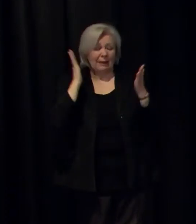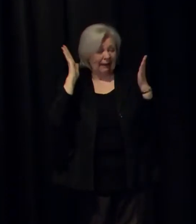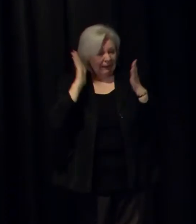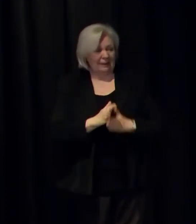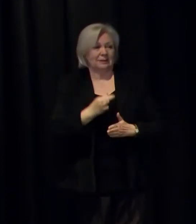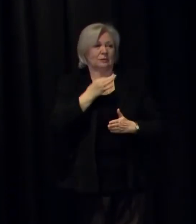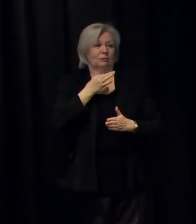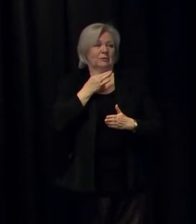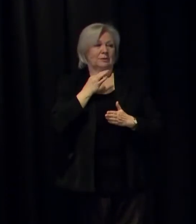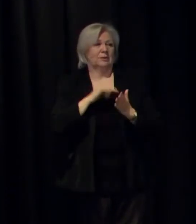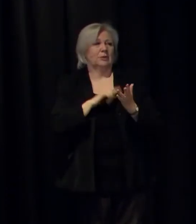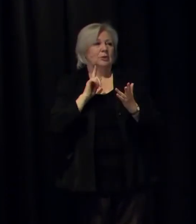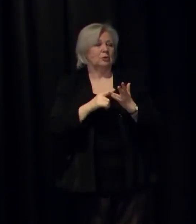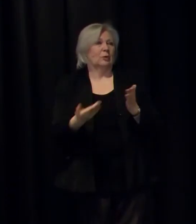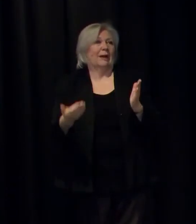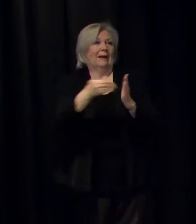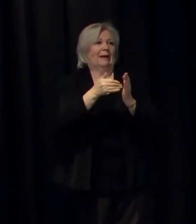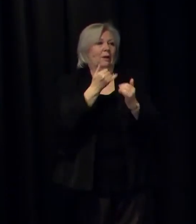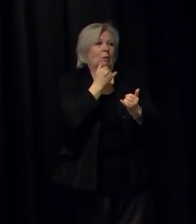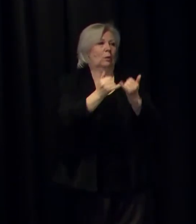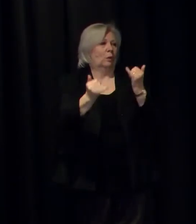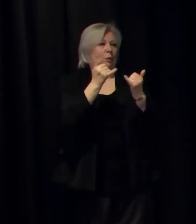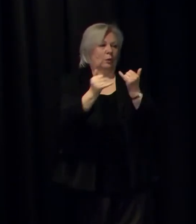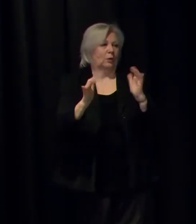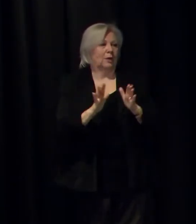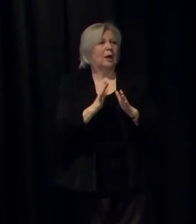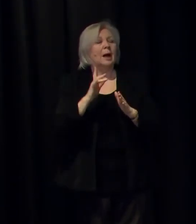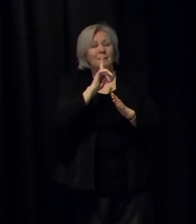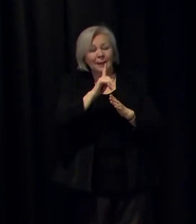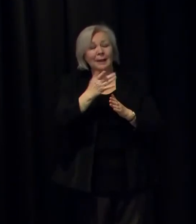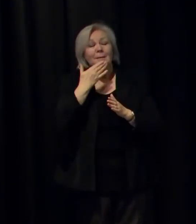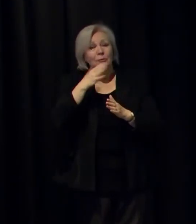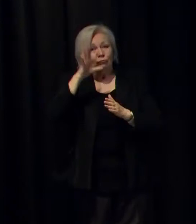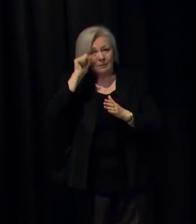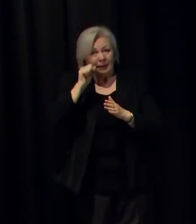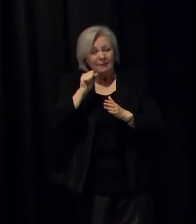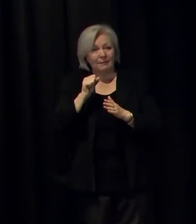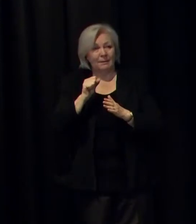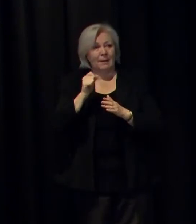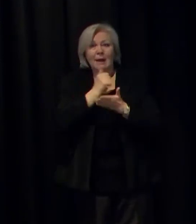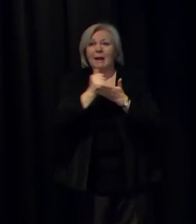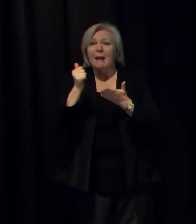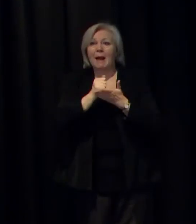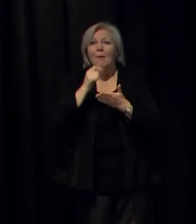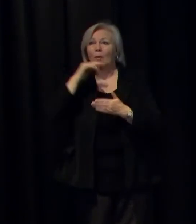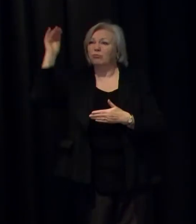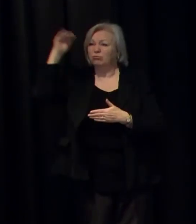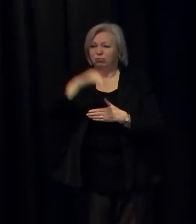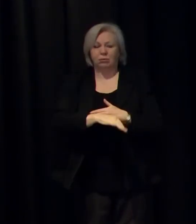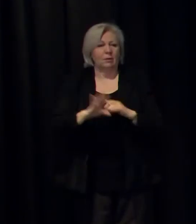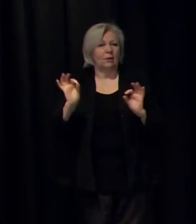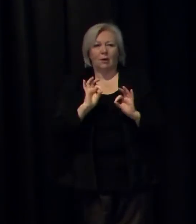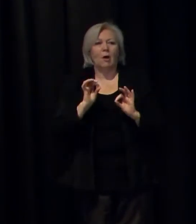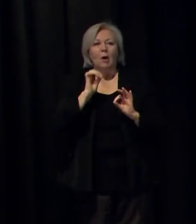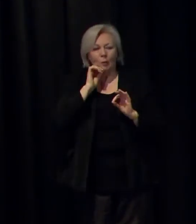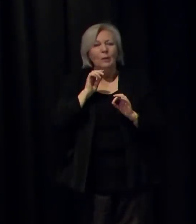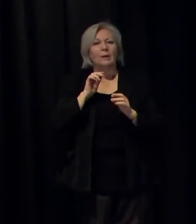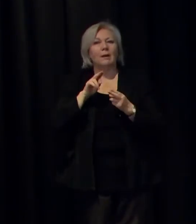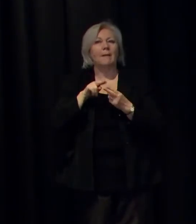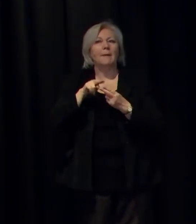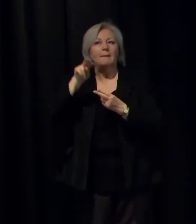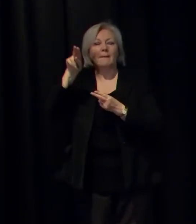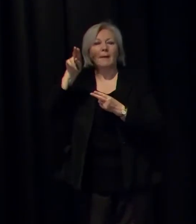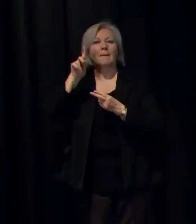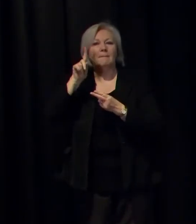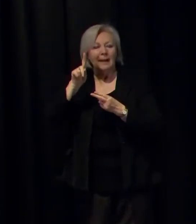of contributing to more cases. But we are going to see more cases. Case numbers are not going to be anywhere near as important as they